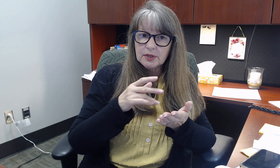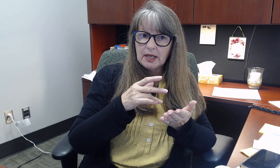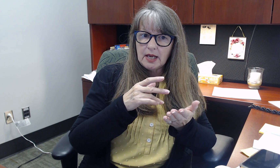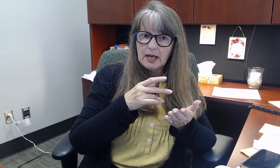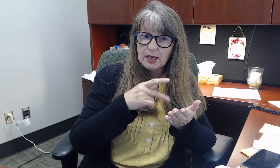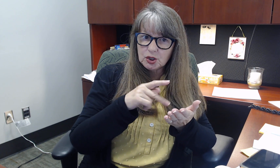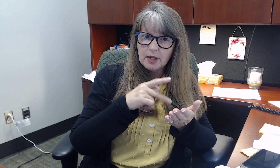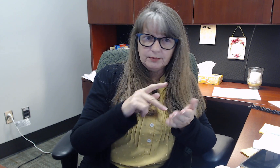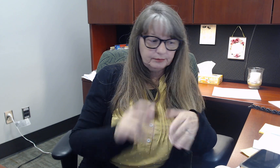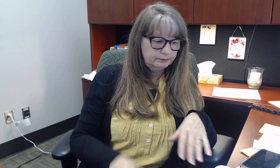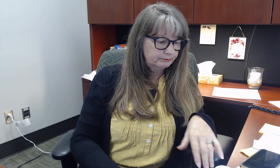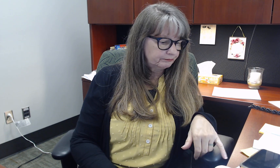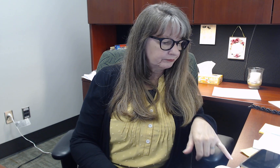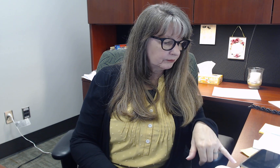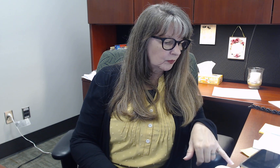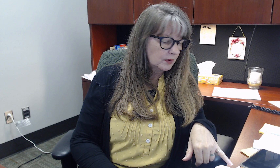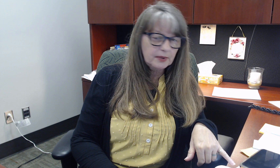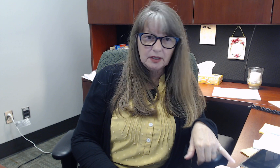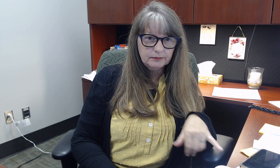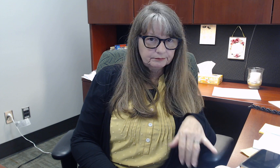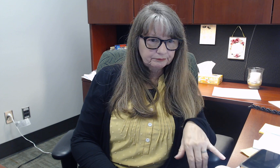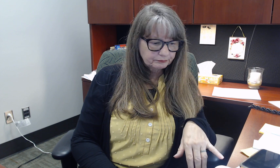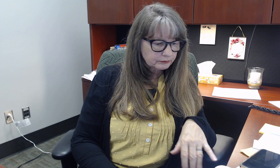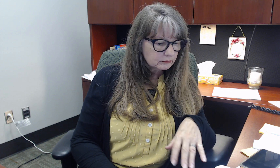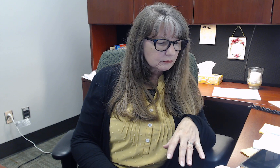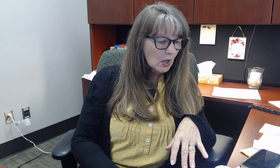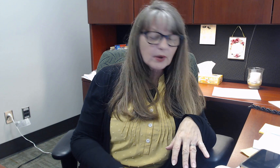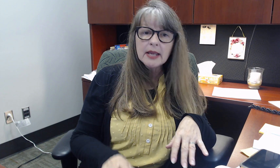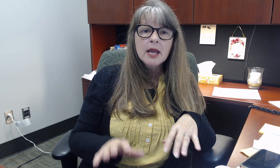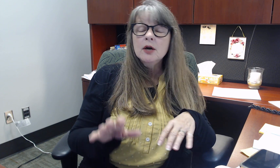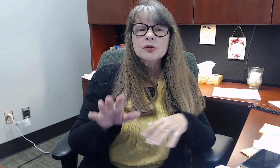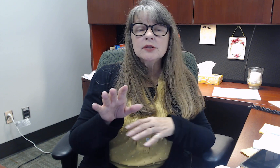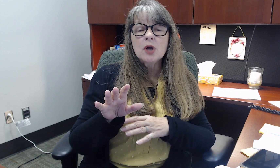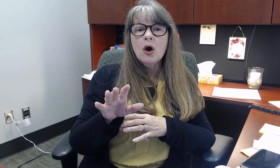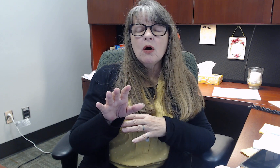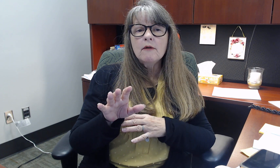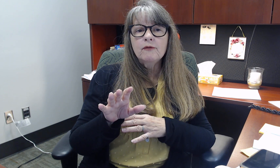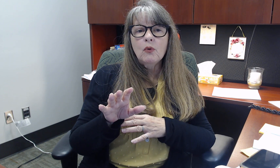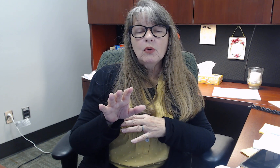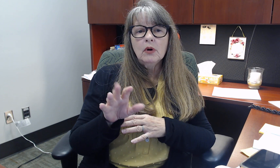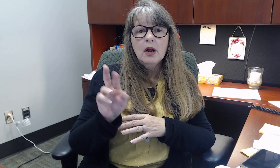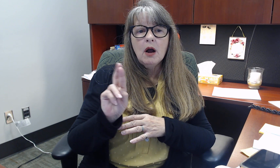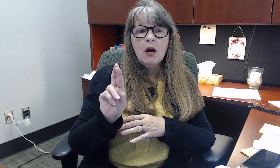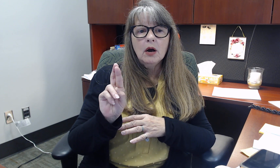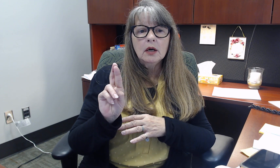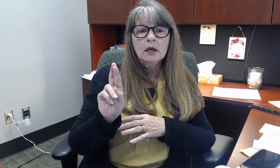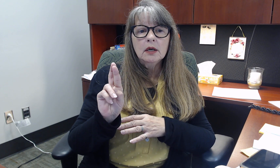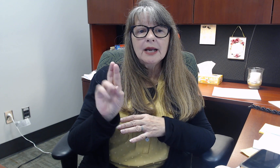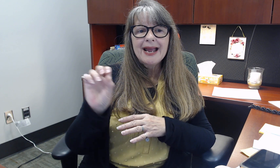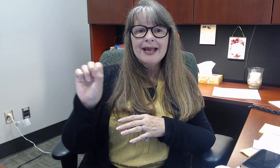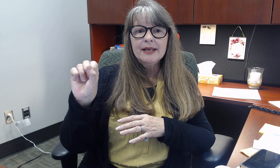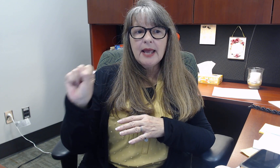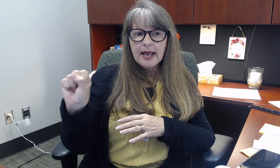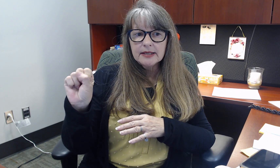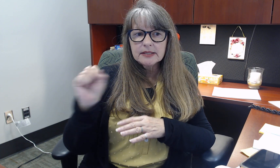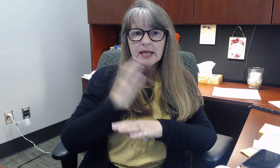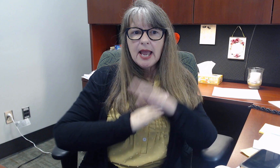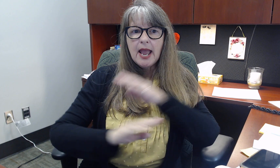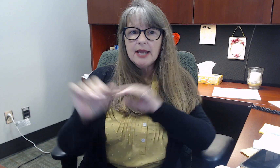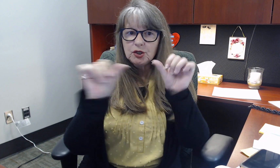K handshape for the P. Okay, so that's all for R and S